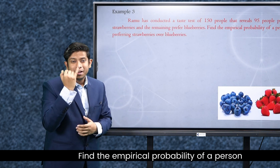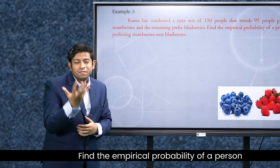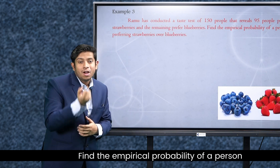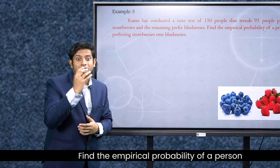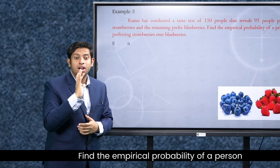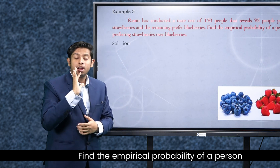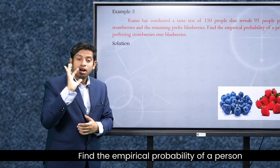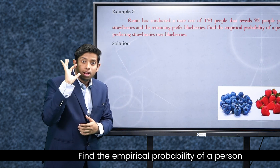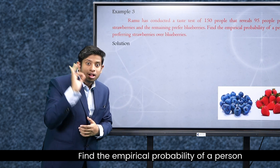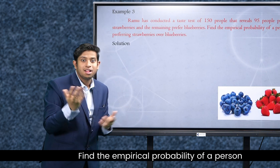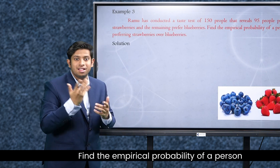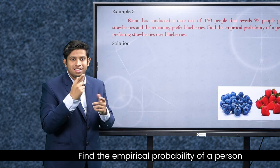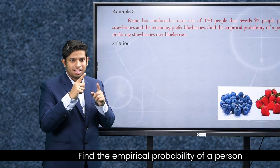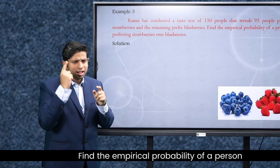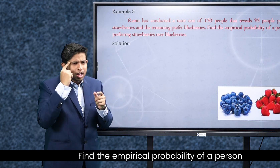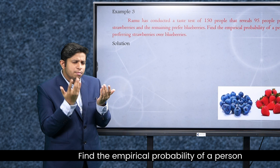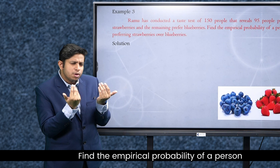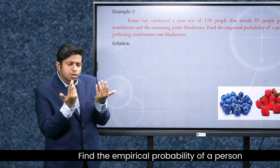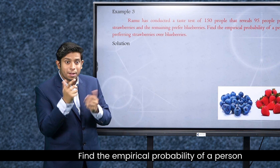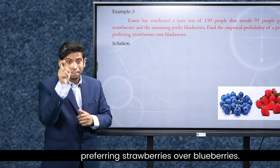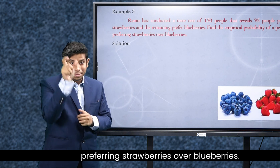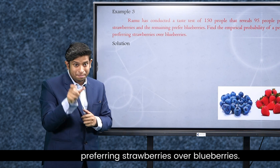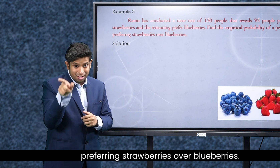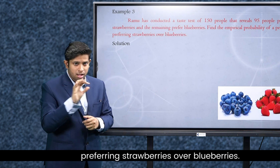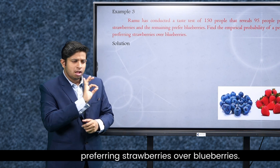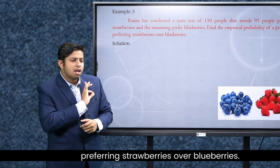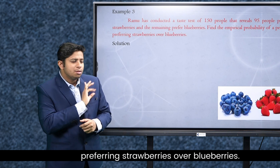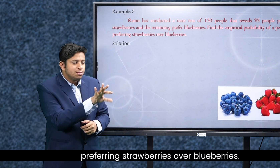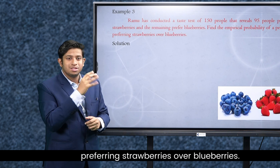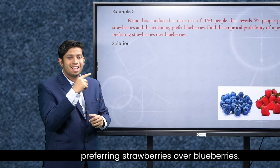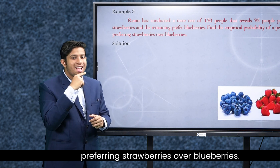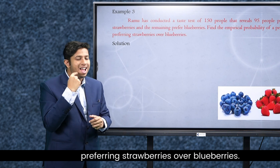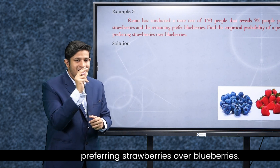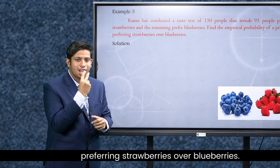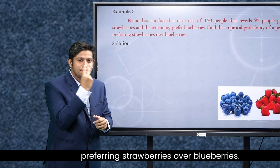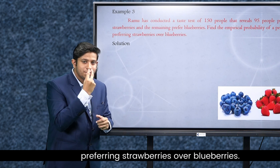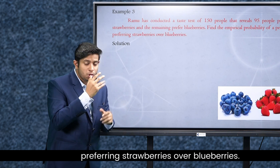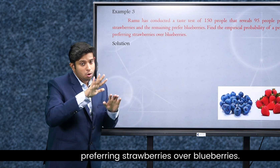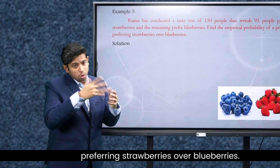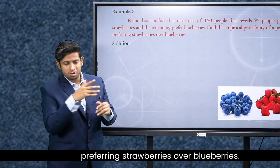Find the empirical probability of a person preferring strawberries over blueberries.